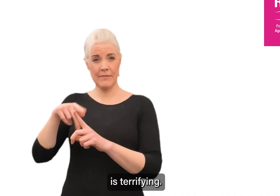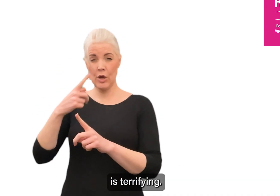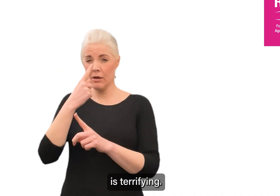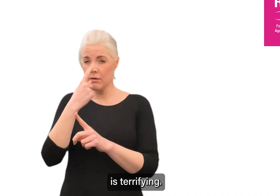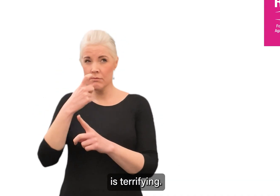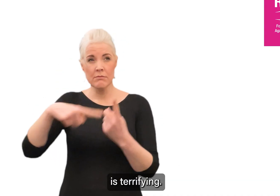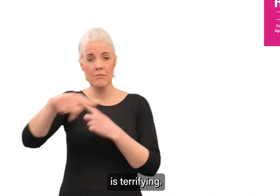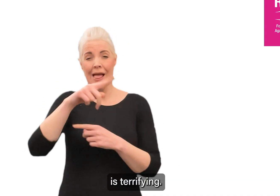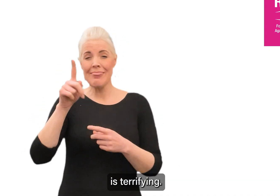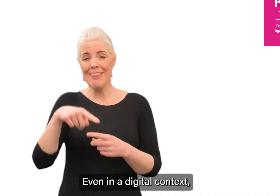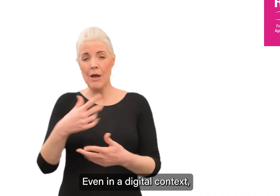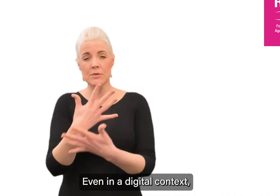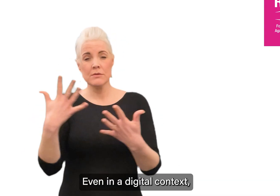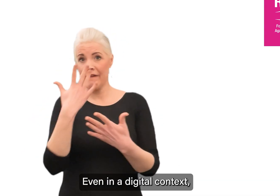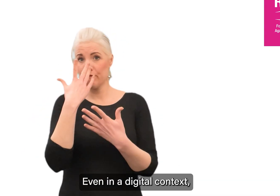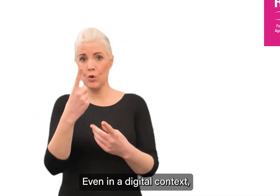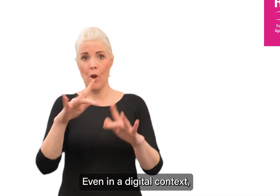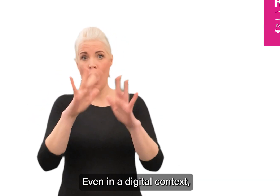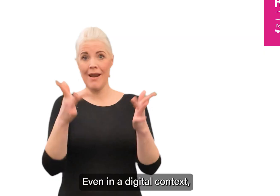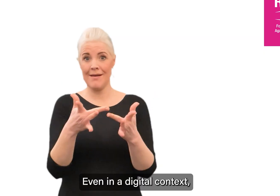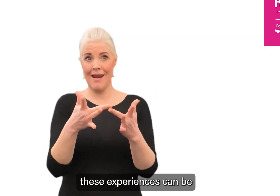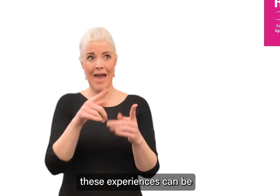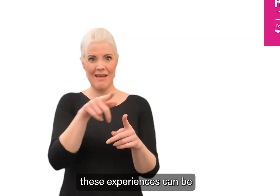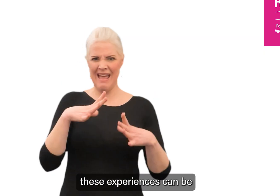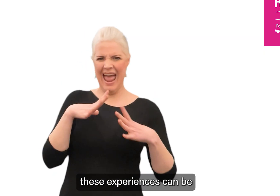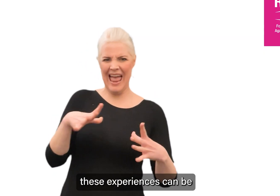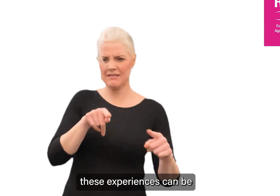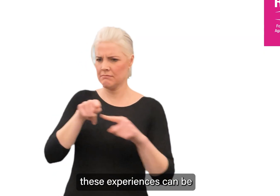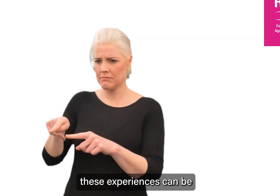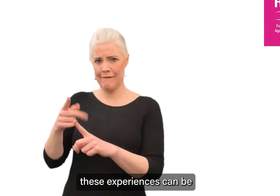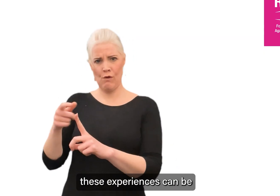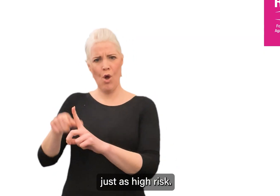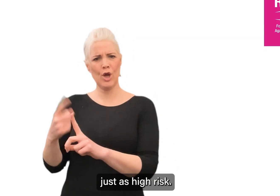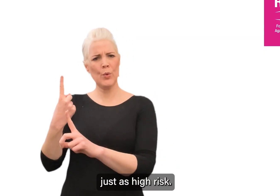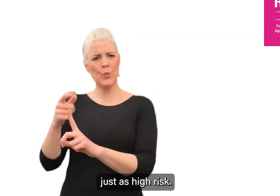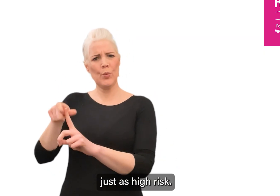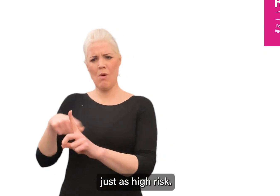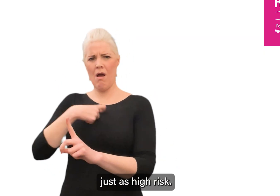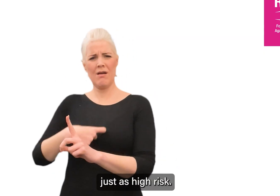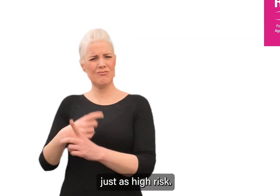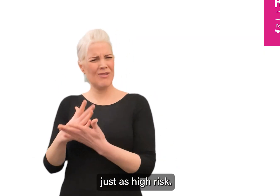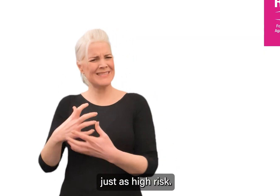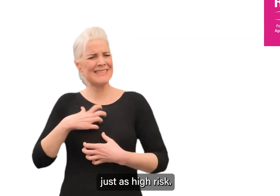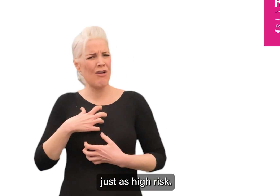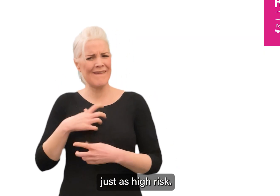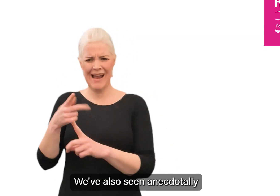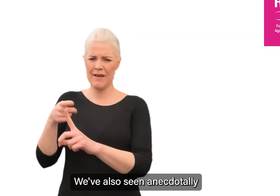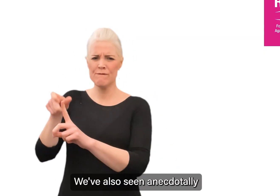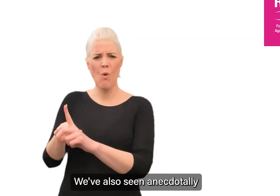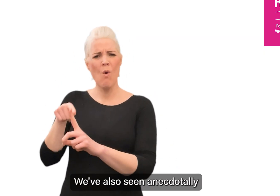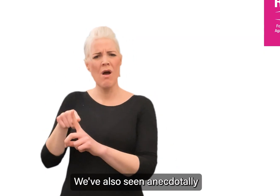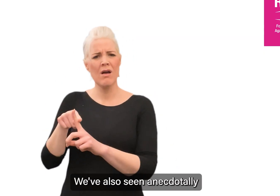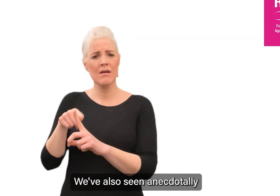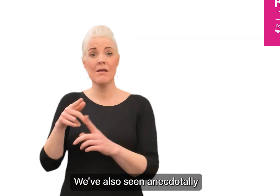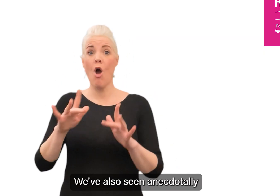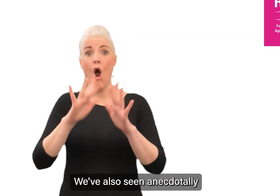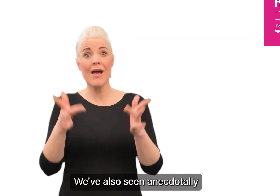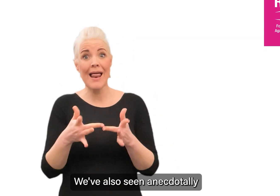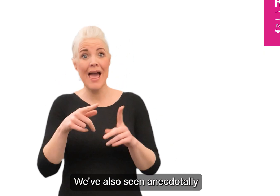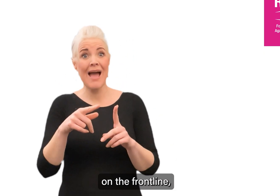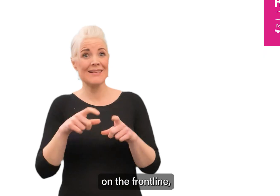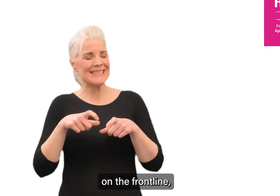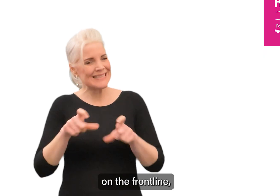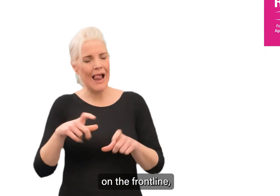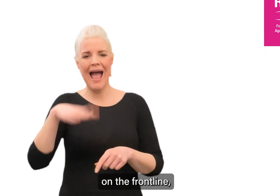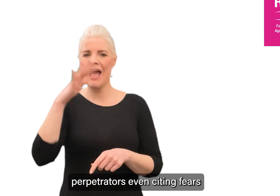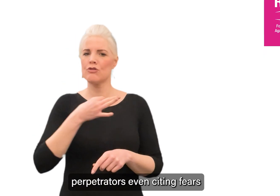once is terrifying. Even in a digital context, these experiences can be just as high risk. We've also seen